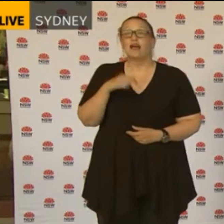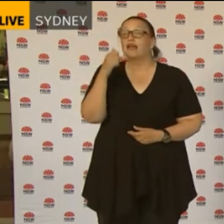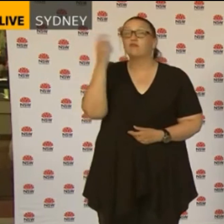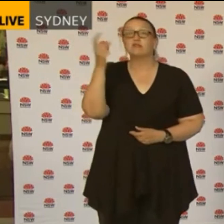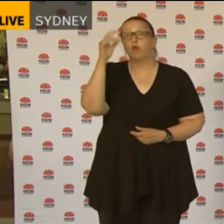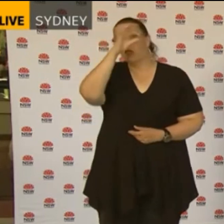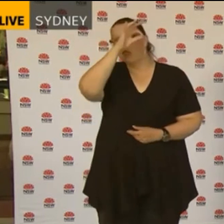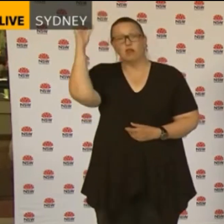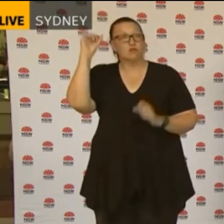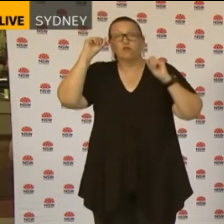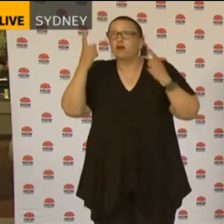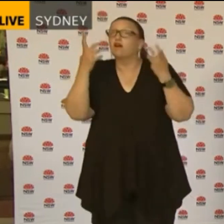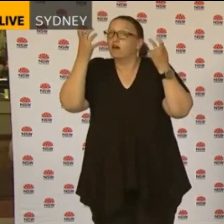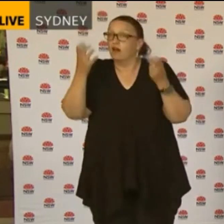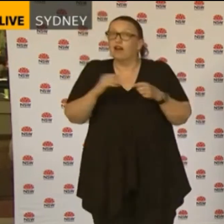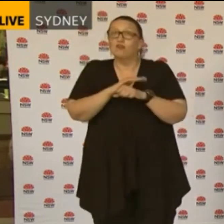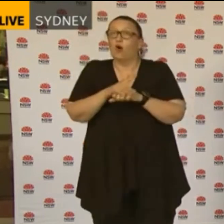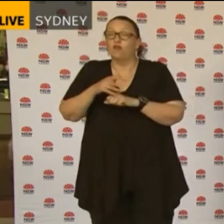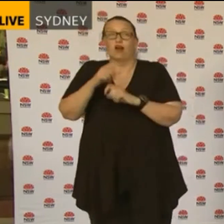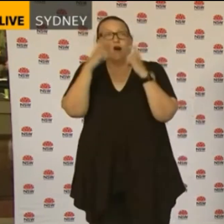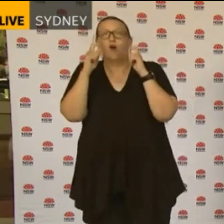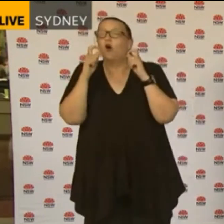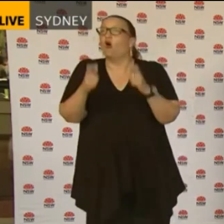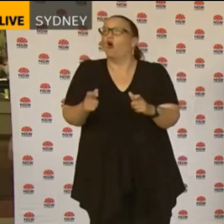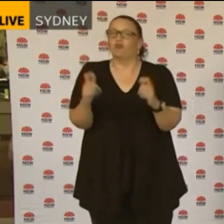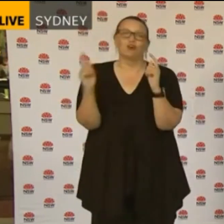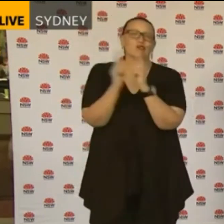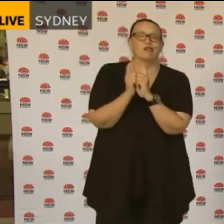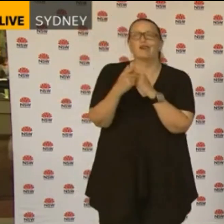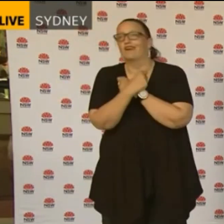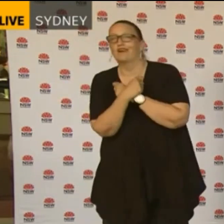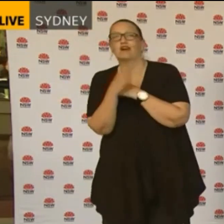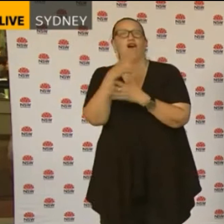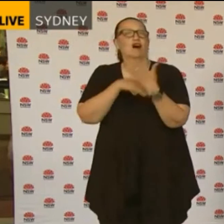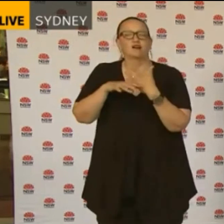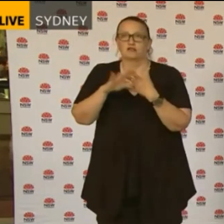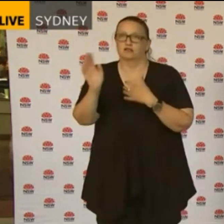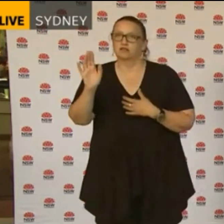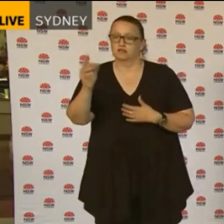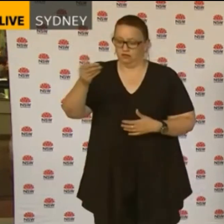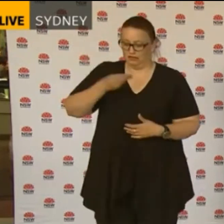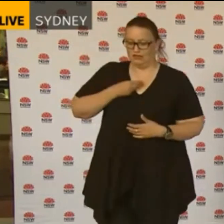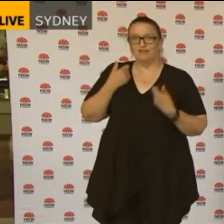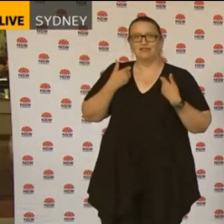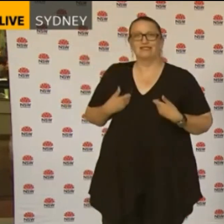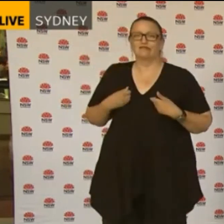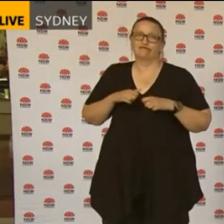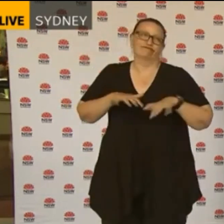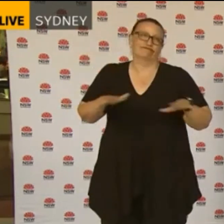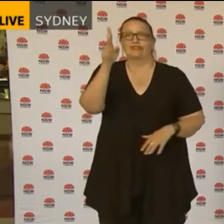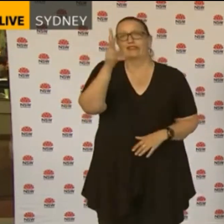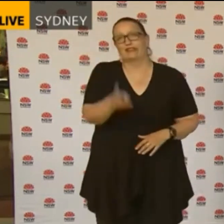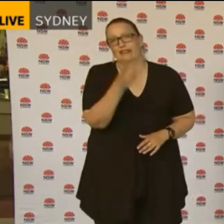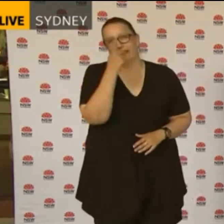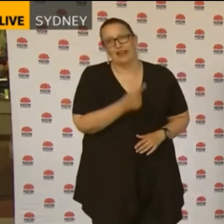remnant viruses transmitting in the community, your actions by maintaining that physical distancing, wearing those masks in the